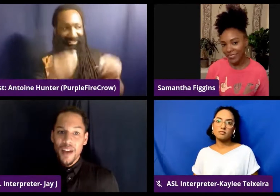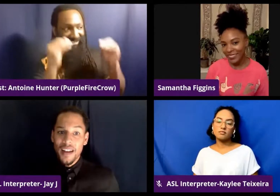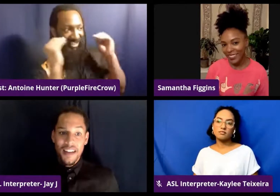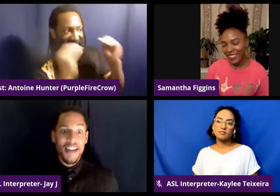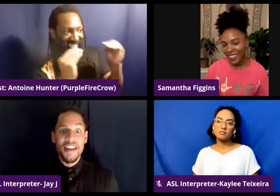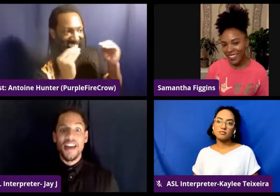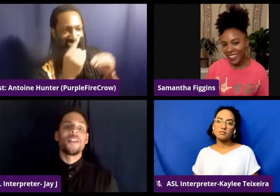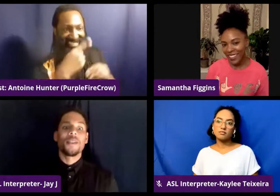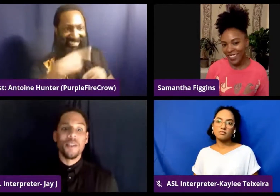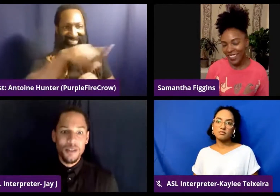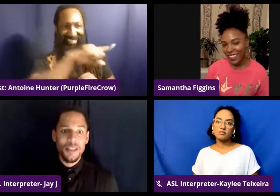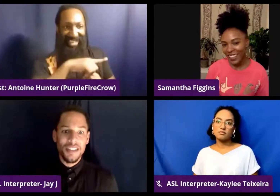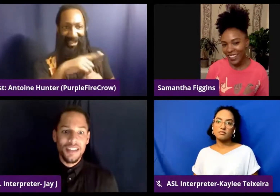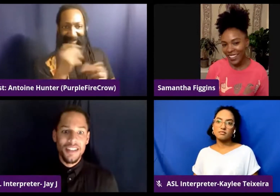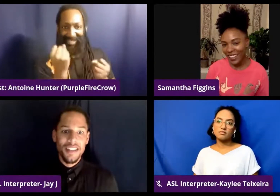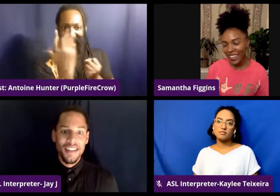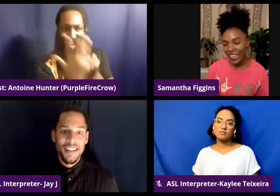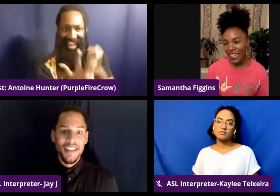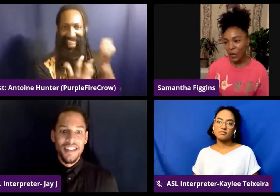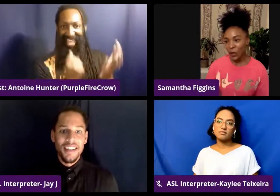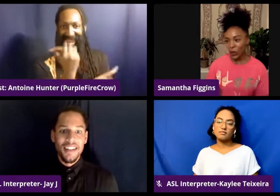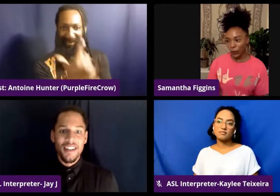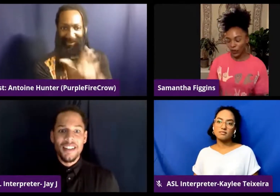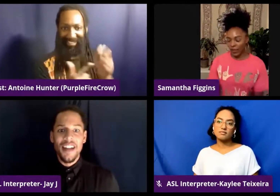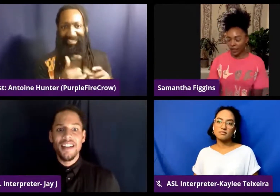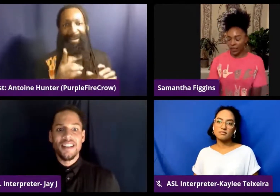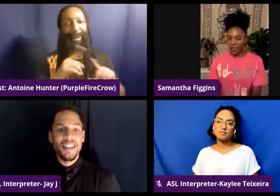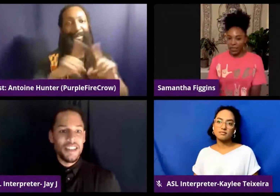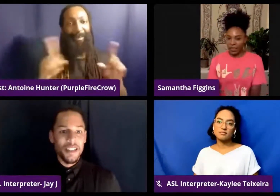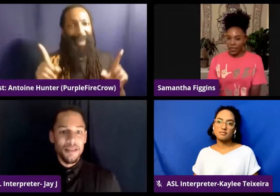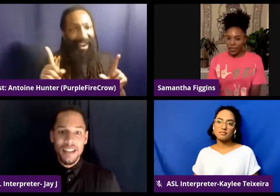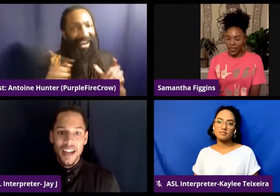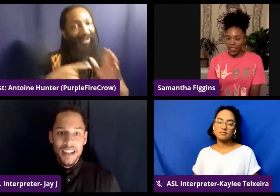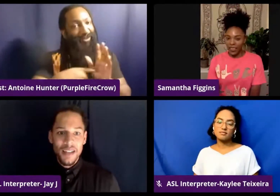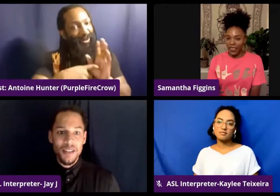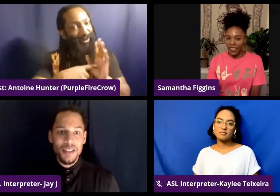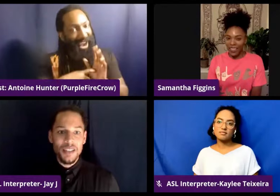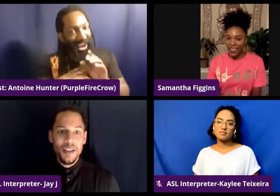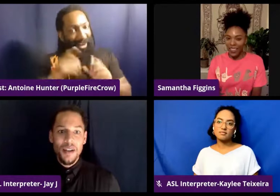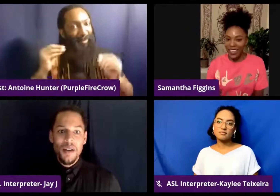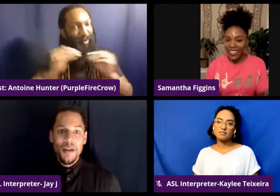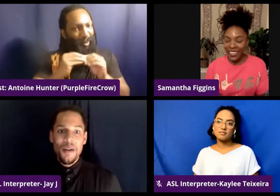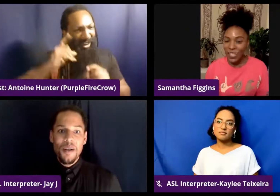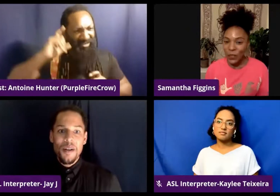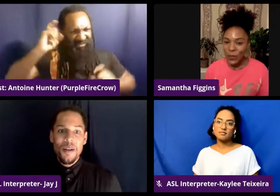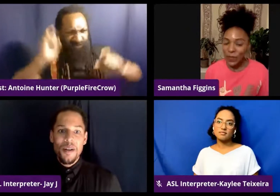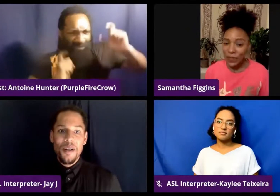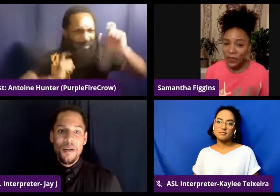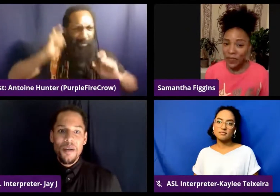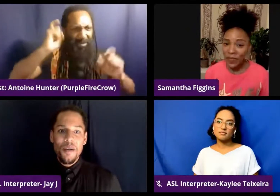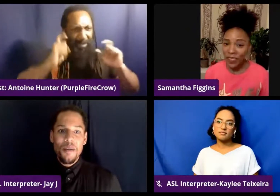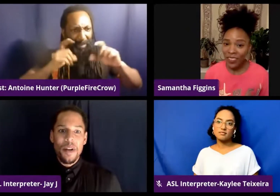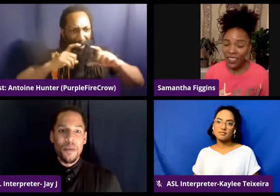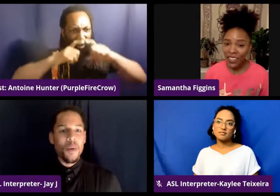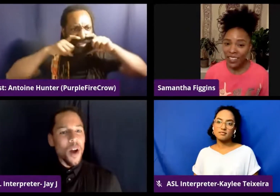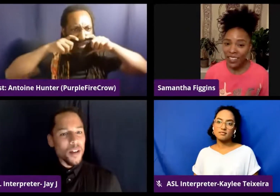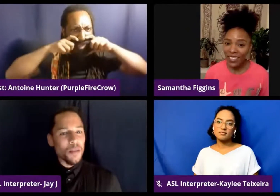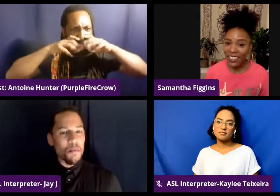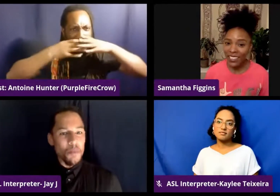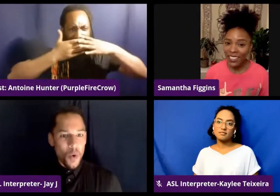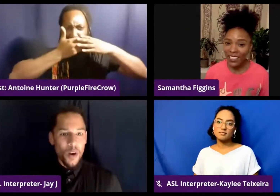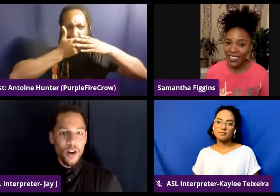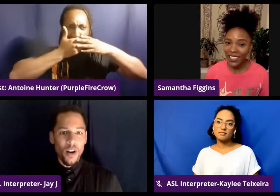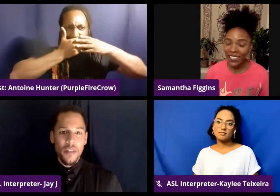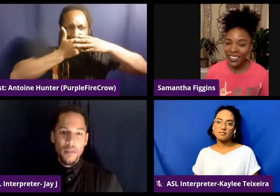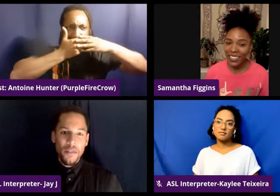Did you find another solution? Not teaching them sign language. But it